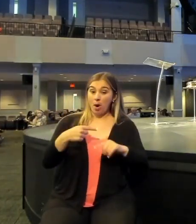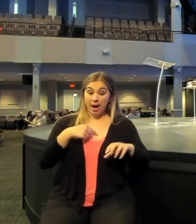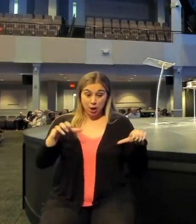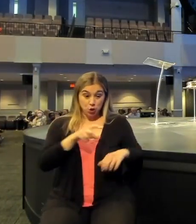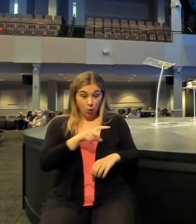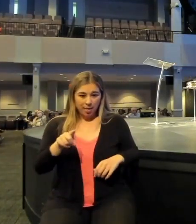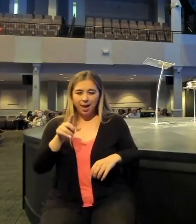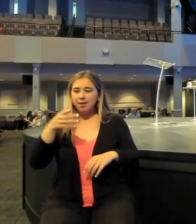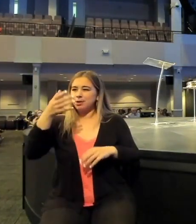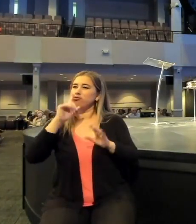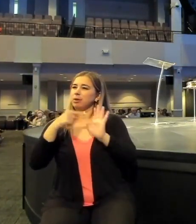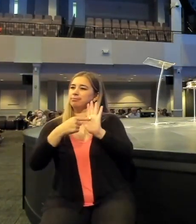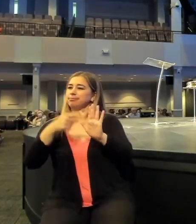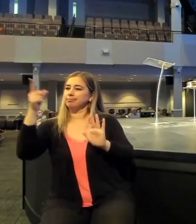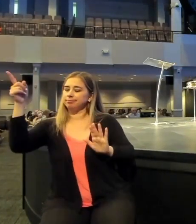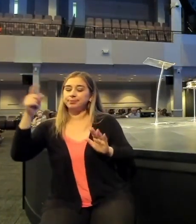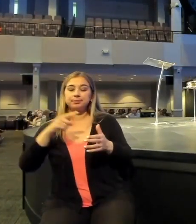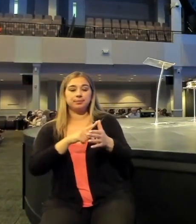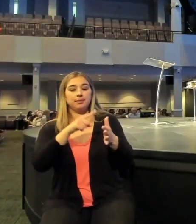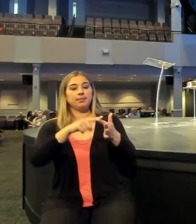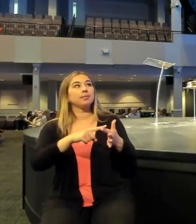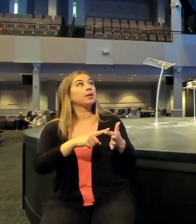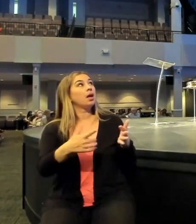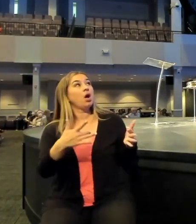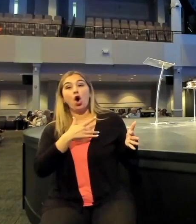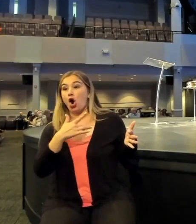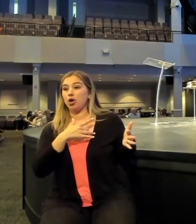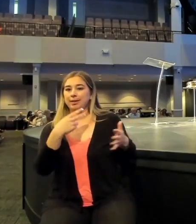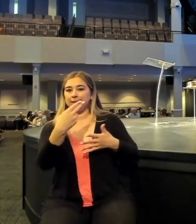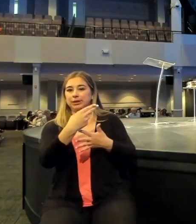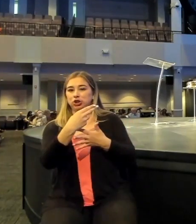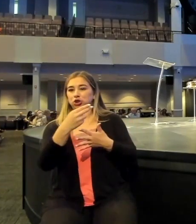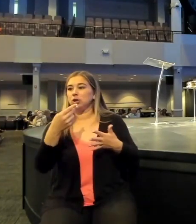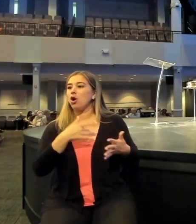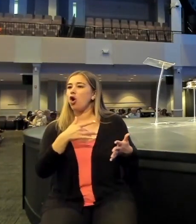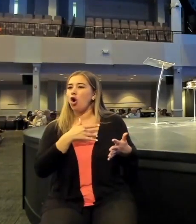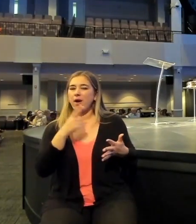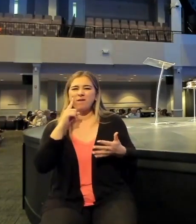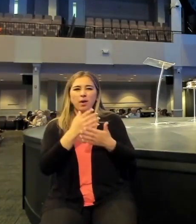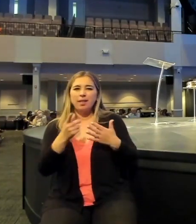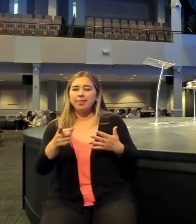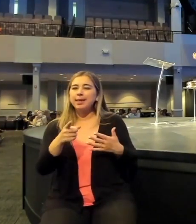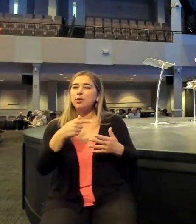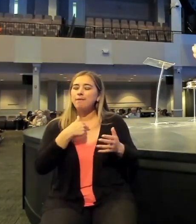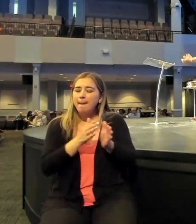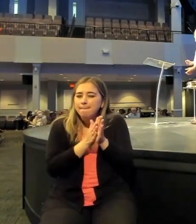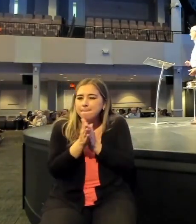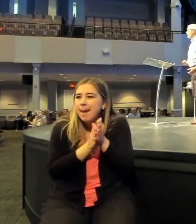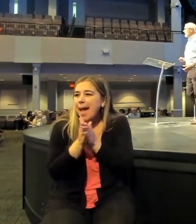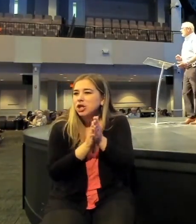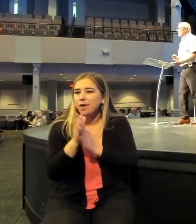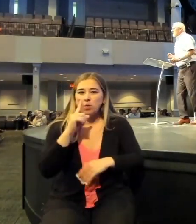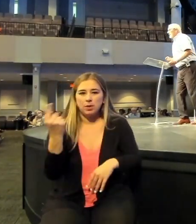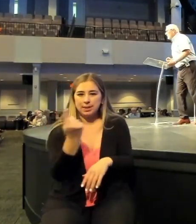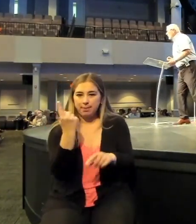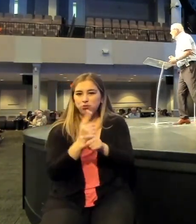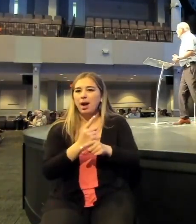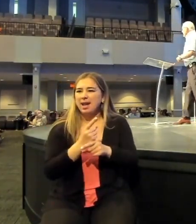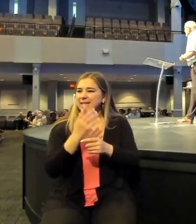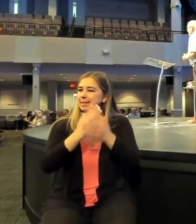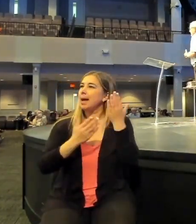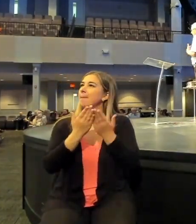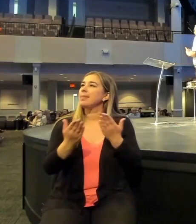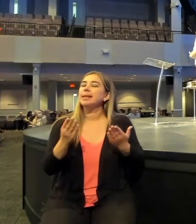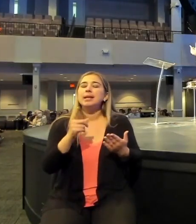I do it. The H stands for heart. Everyone has a heart for certain things. You have a passion about stuff. Stuff that